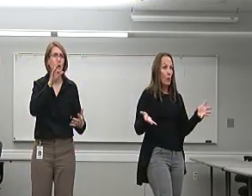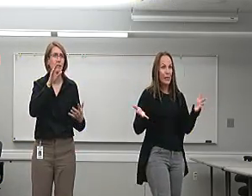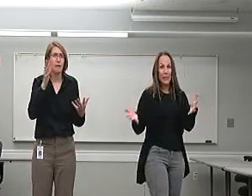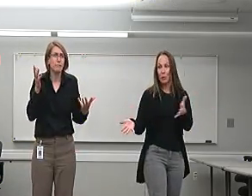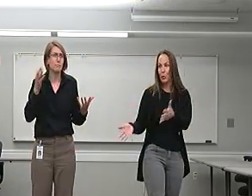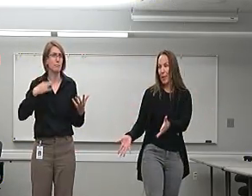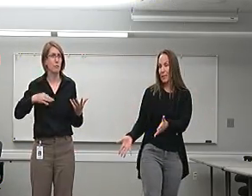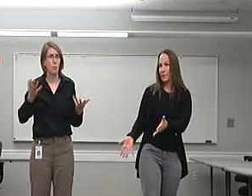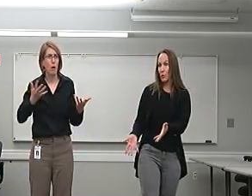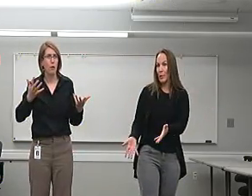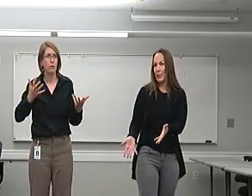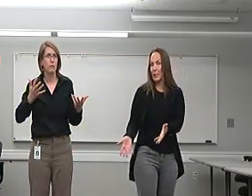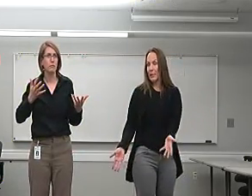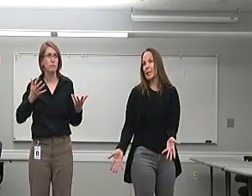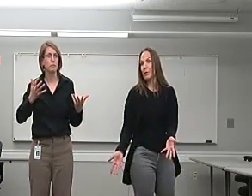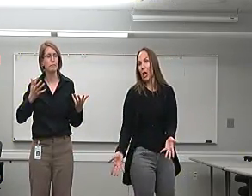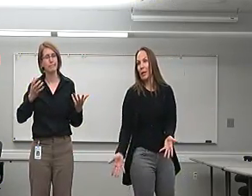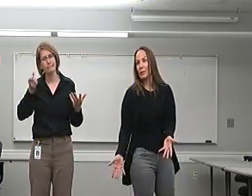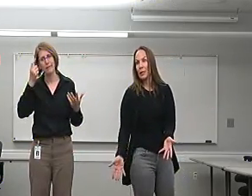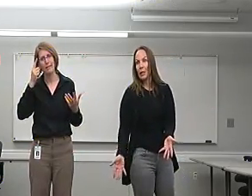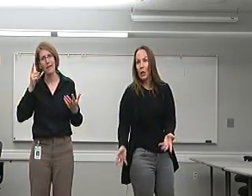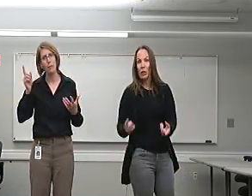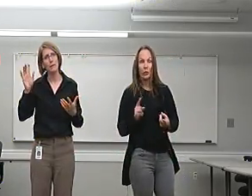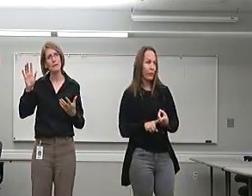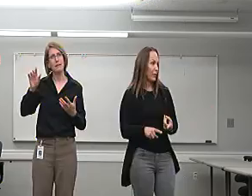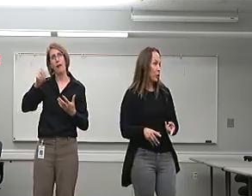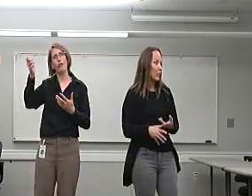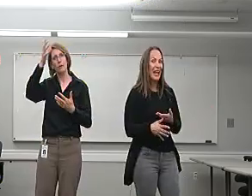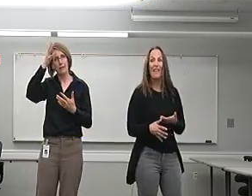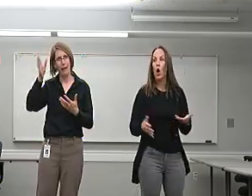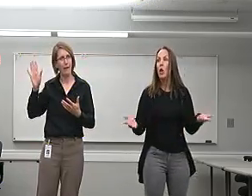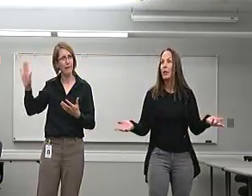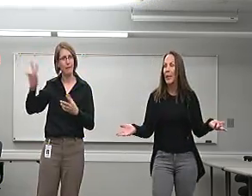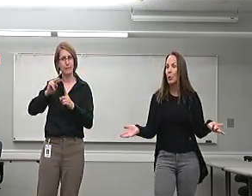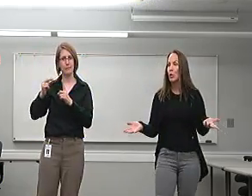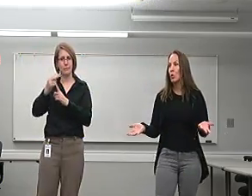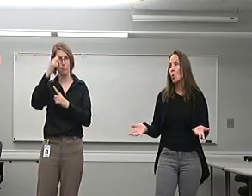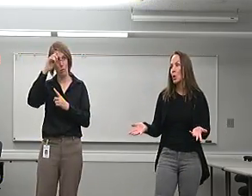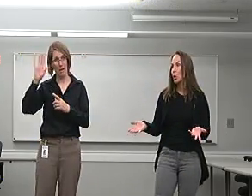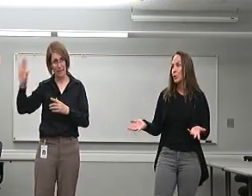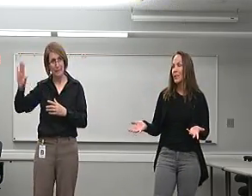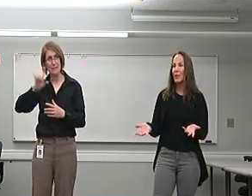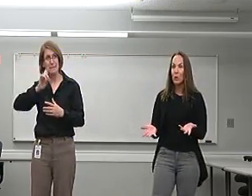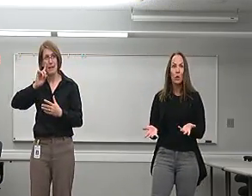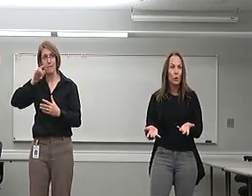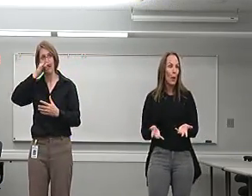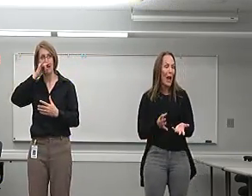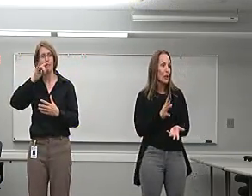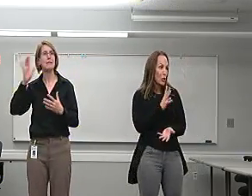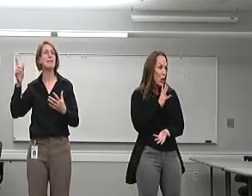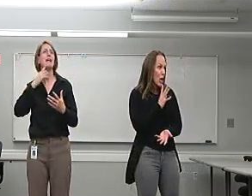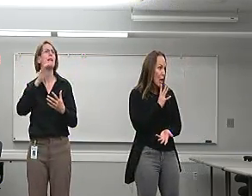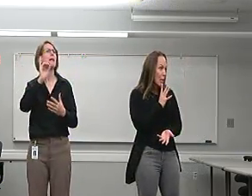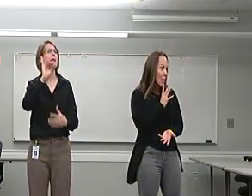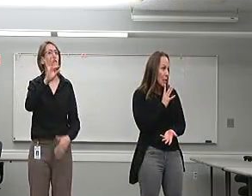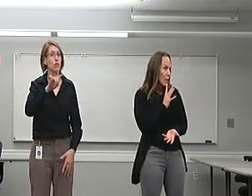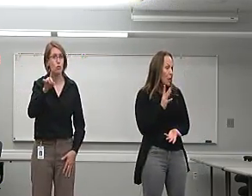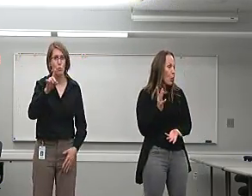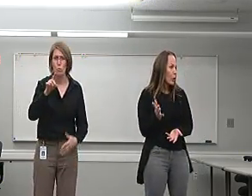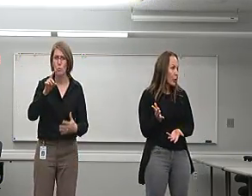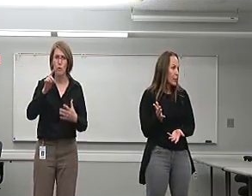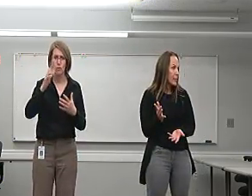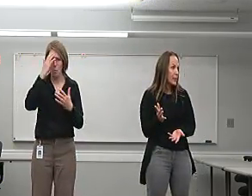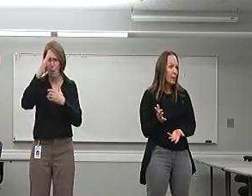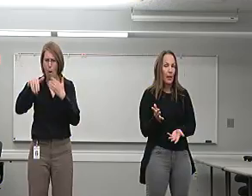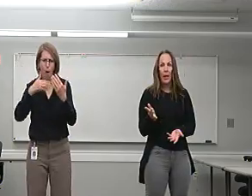for raising his deaf child. If you can have all the language in the world, but if you don't know how to talk, what good is it? And